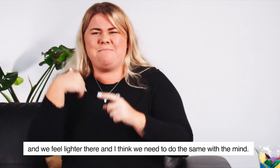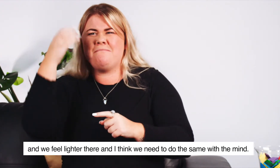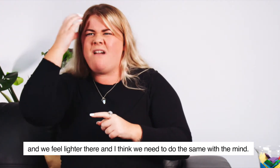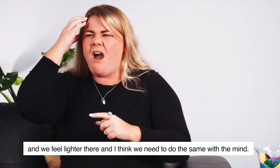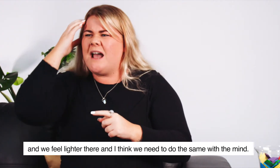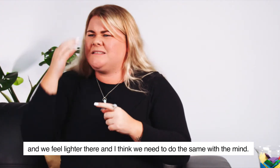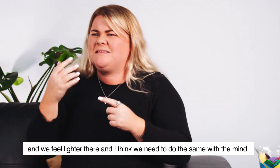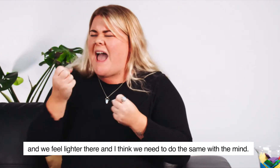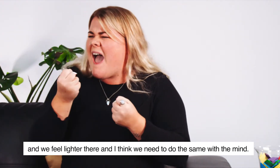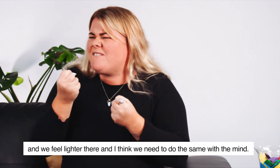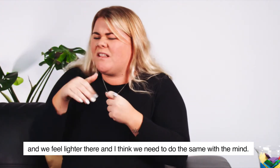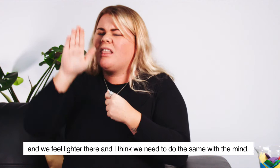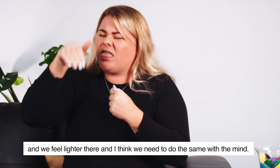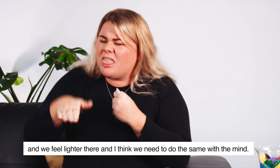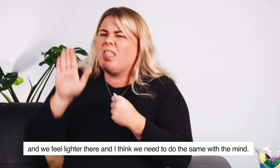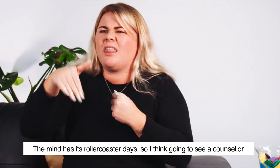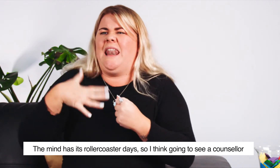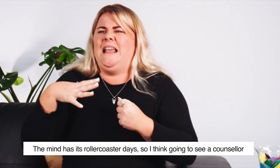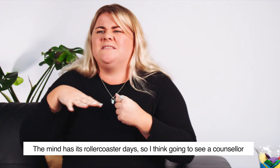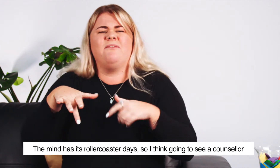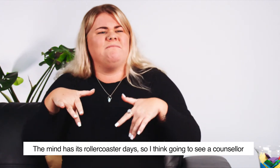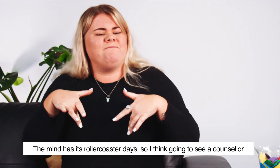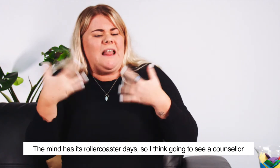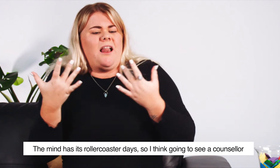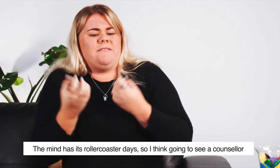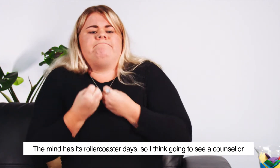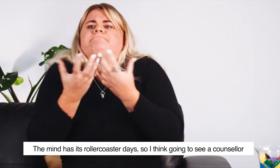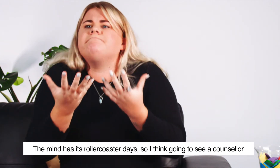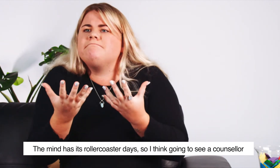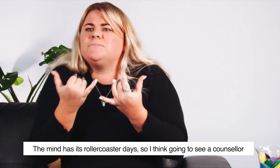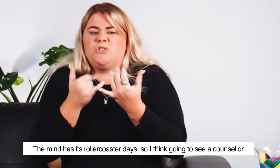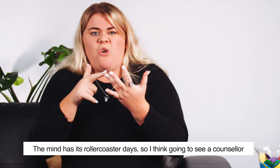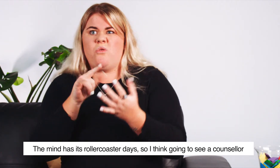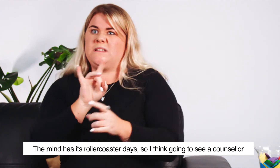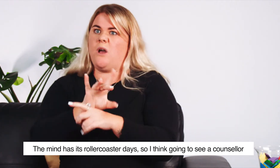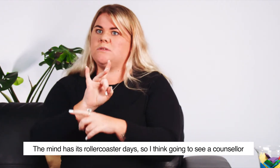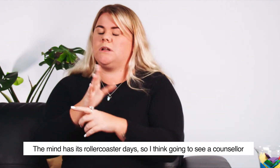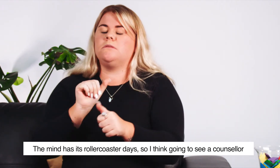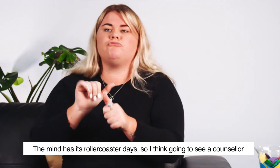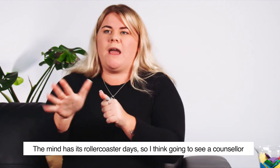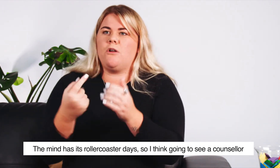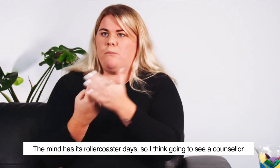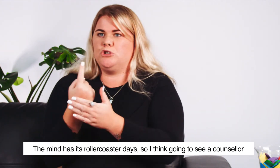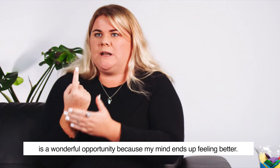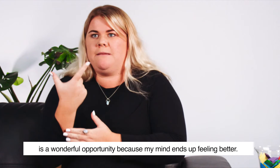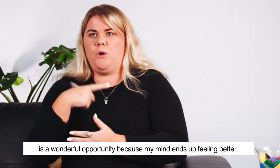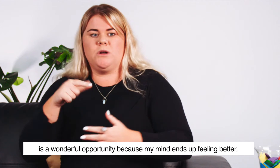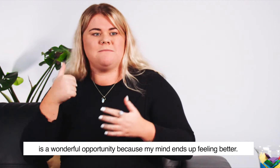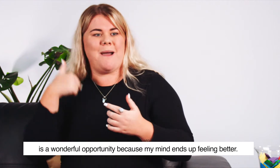And I think we need to do the same with the mind. The mind has its rollercoaster days, so I think going to see a counsellor is a wonderful opportunity